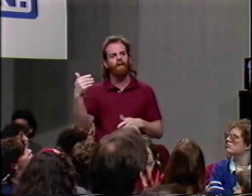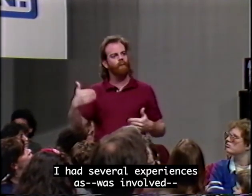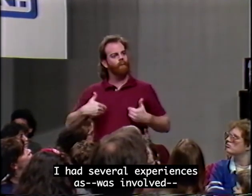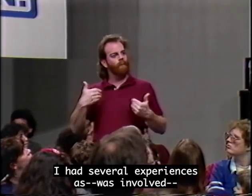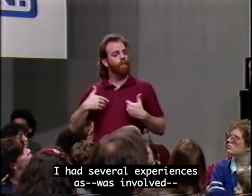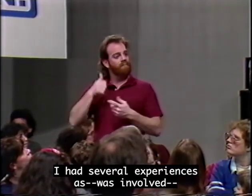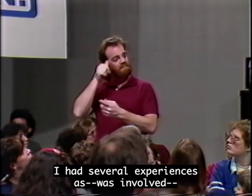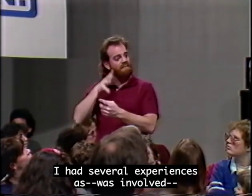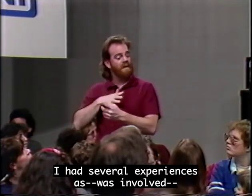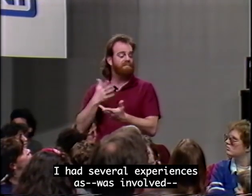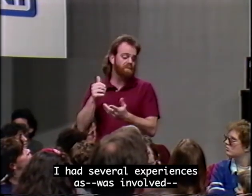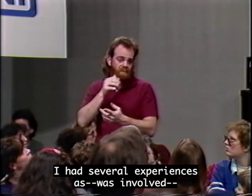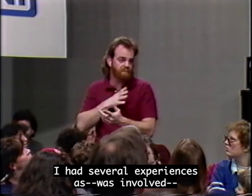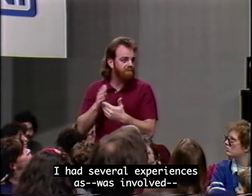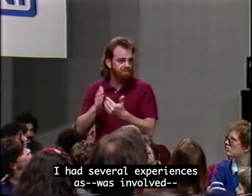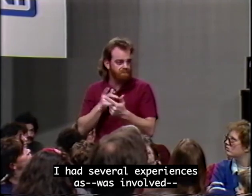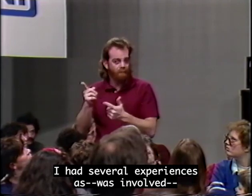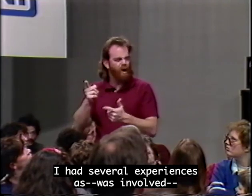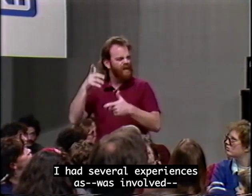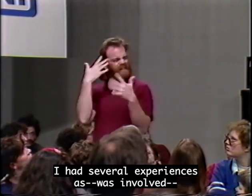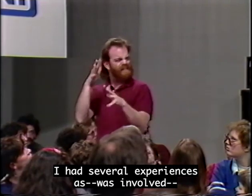I had several experiences